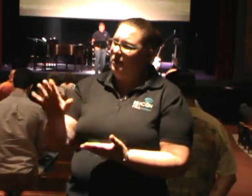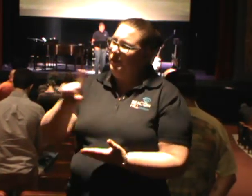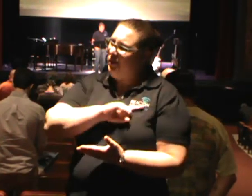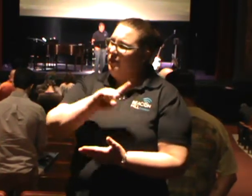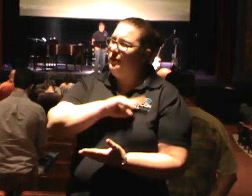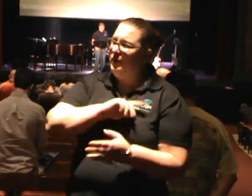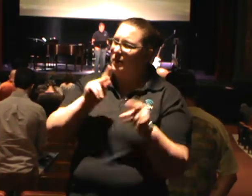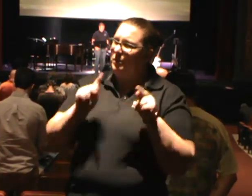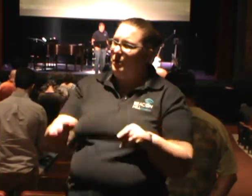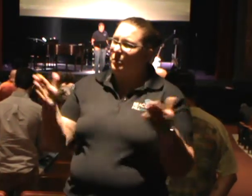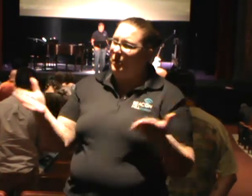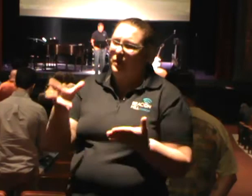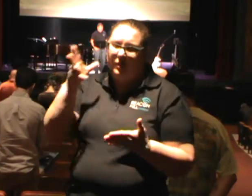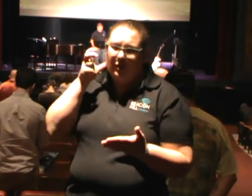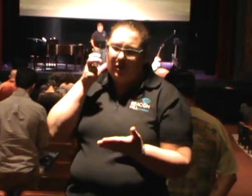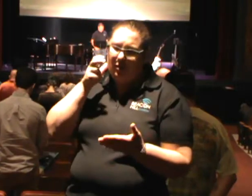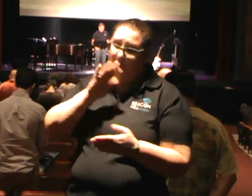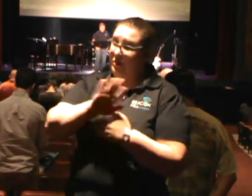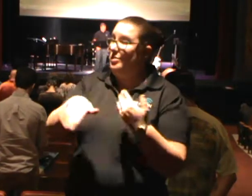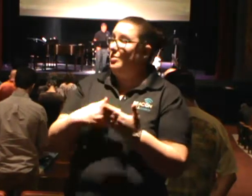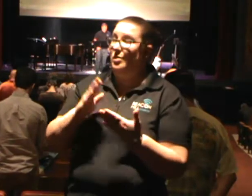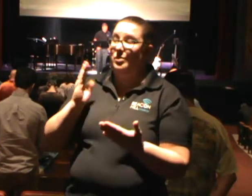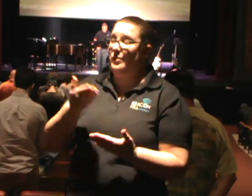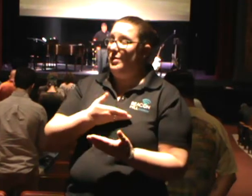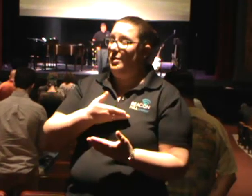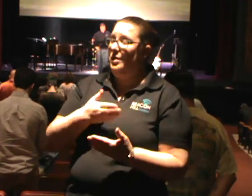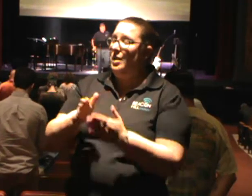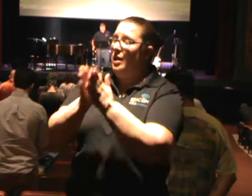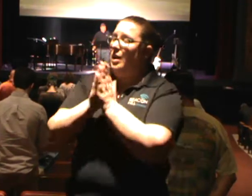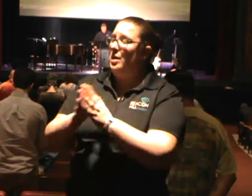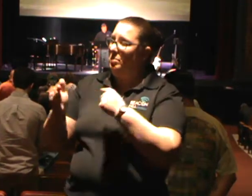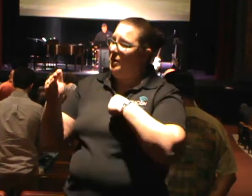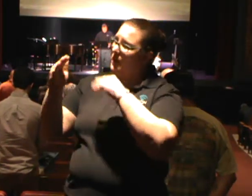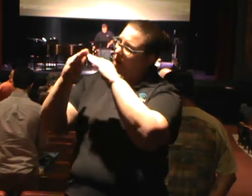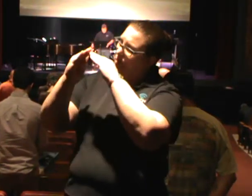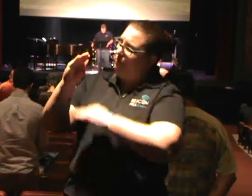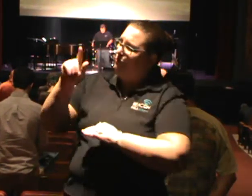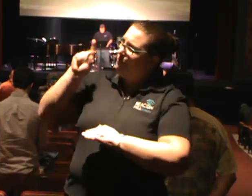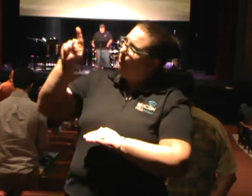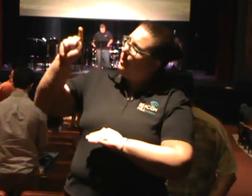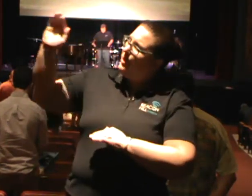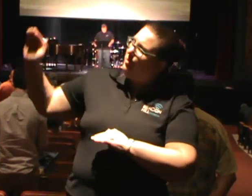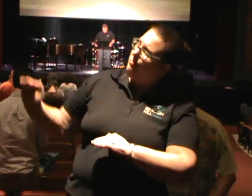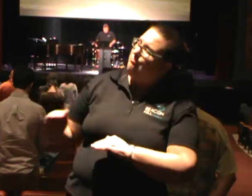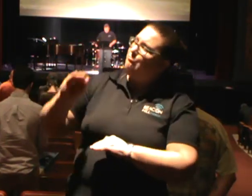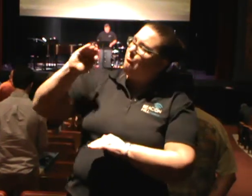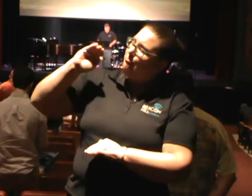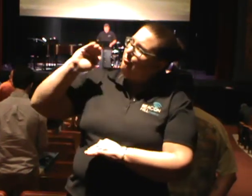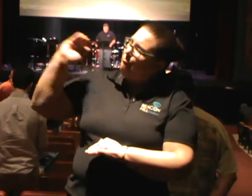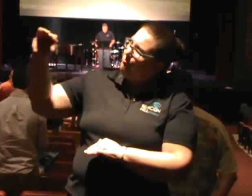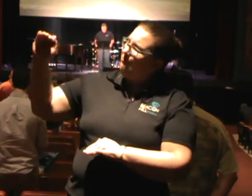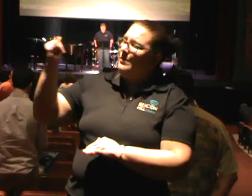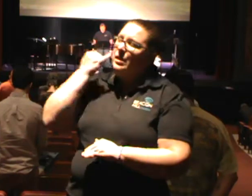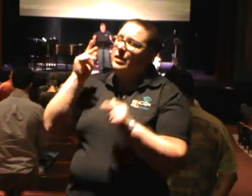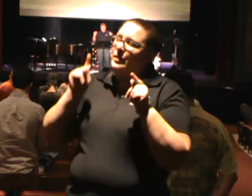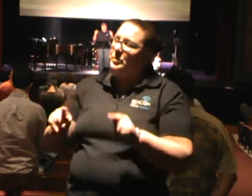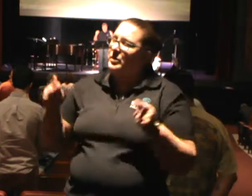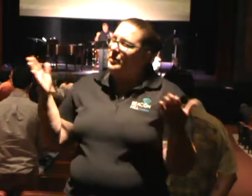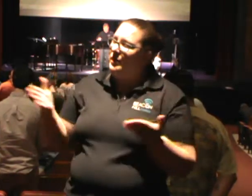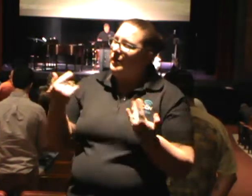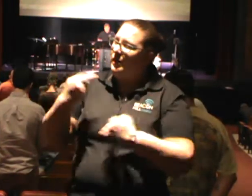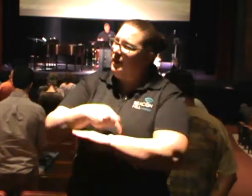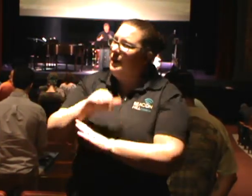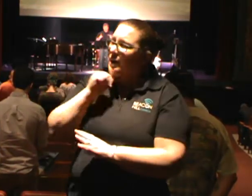us. Lord, I pray that I would decrease and you would increase, and that there is somebody here today that doesn't know you as Lord and Savior,